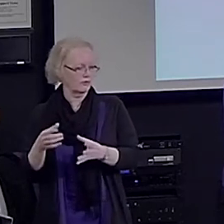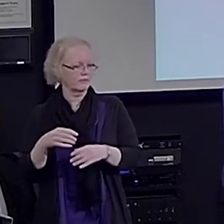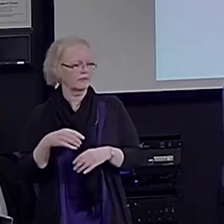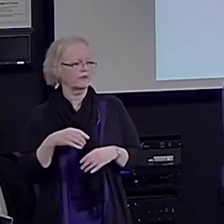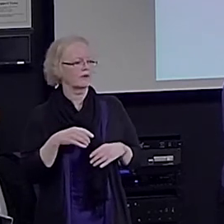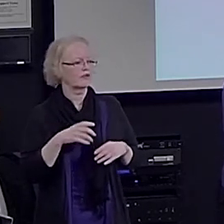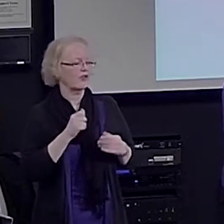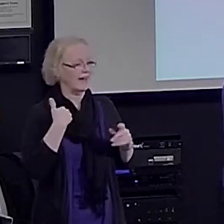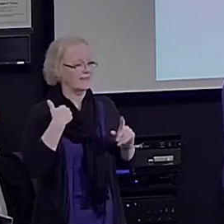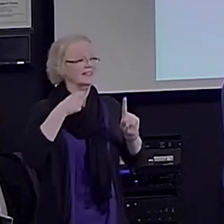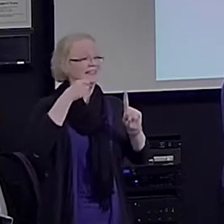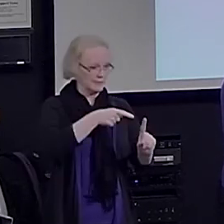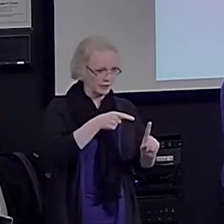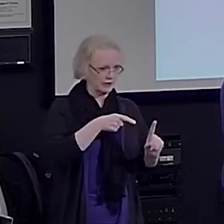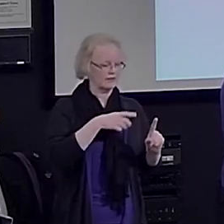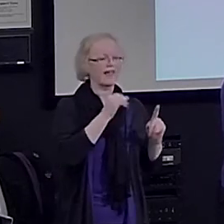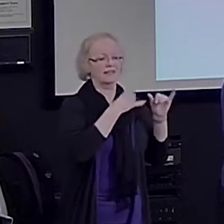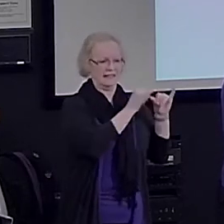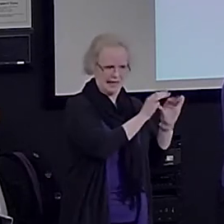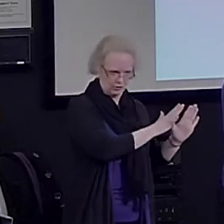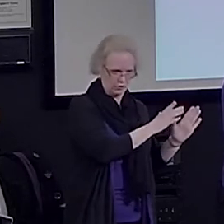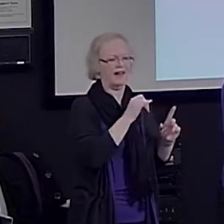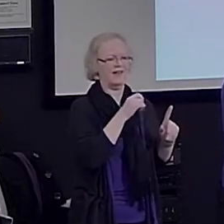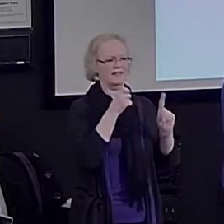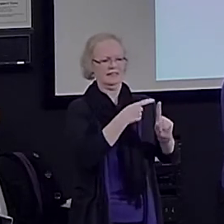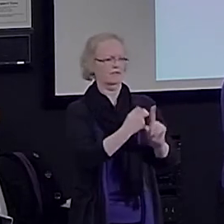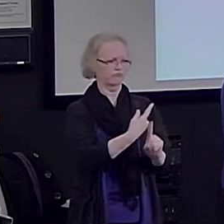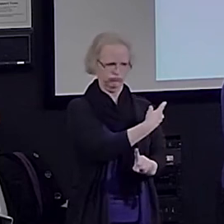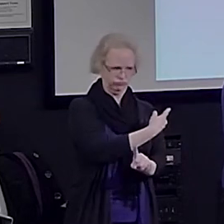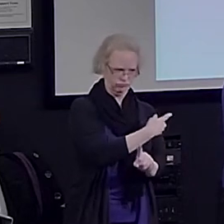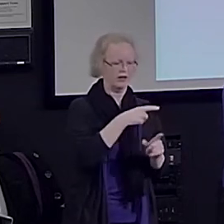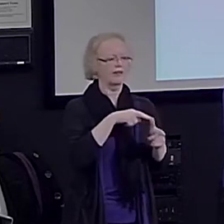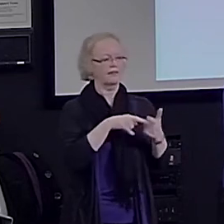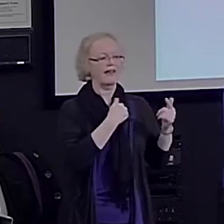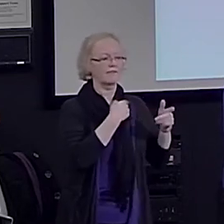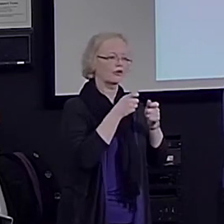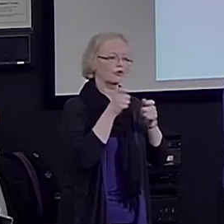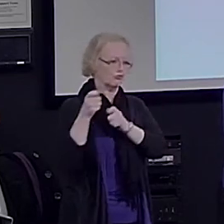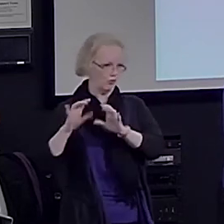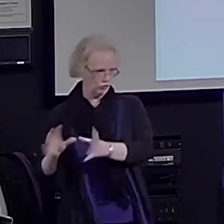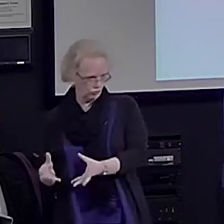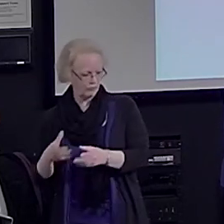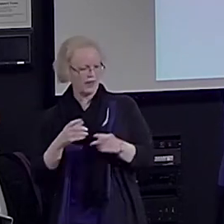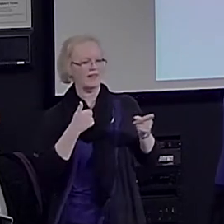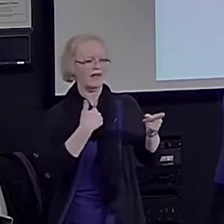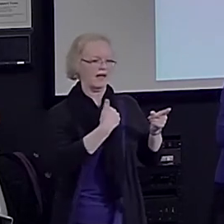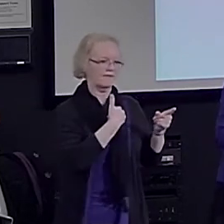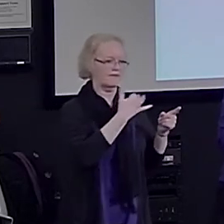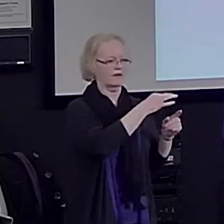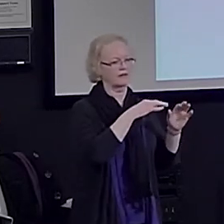stimulus this is the pre deviant standard to the controls these are the risk kids this is and this is the right